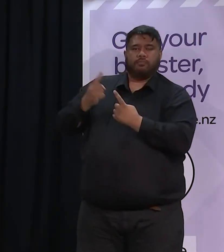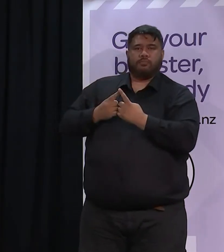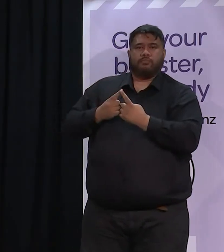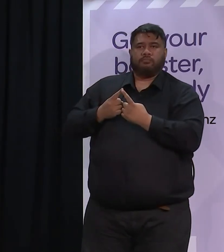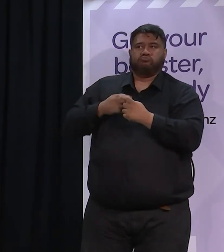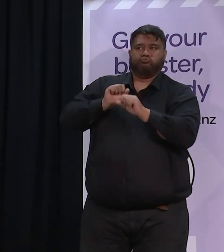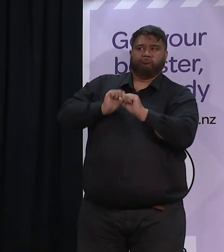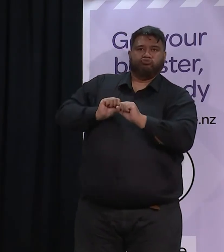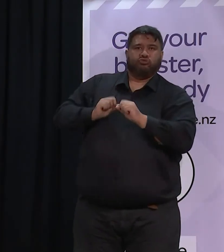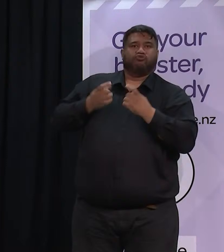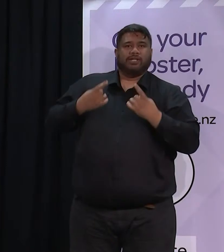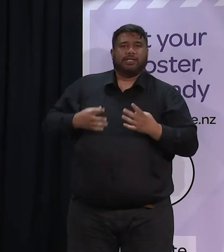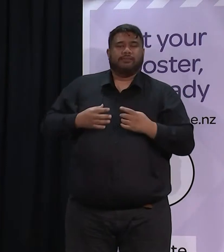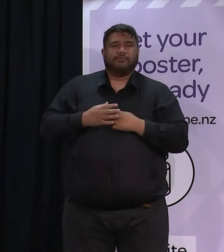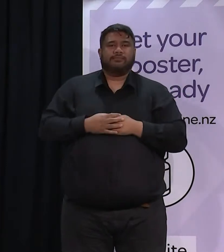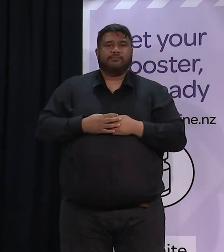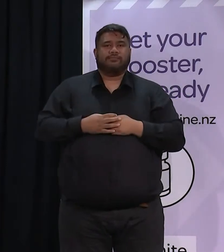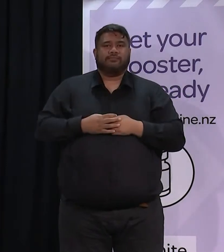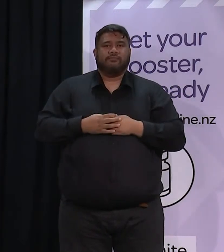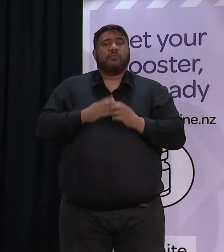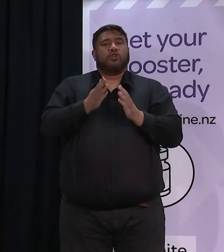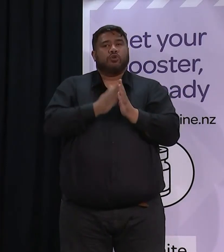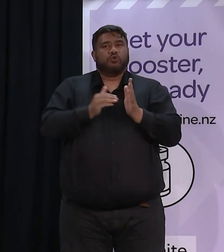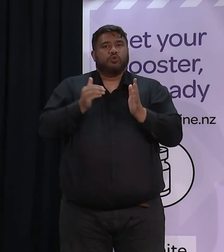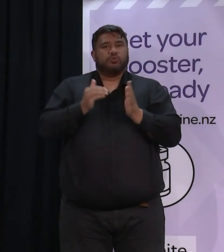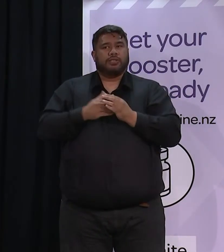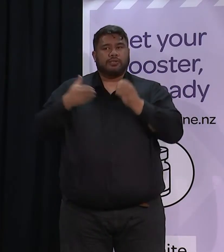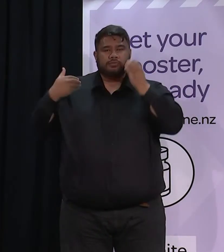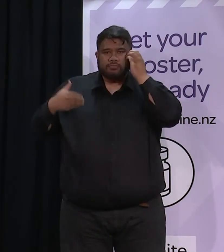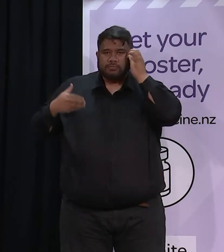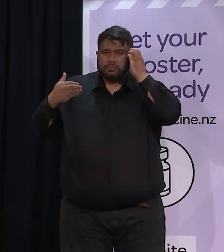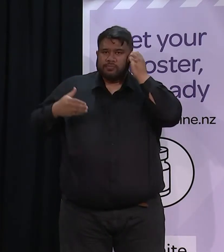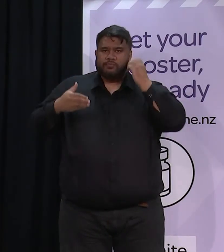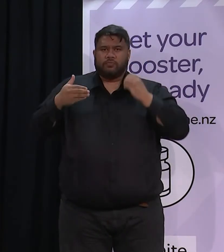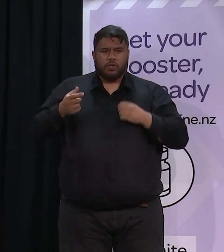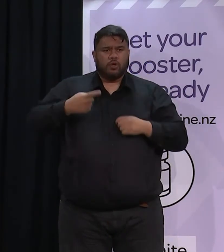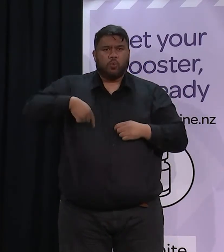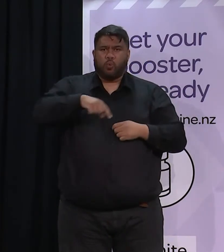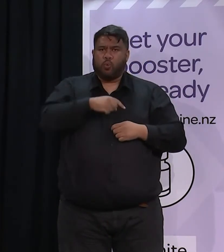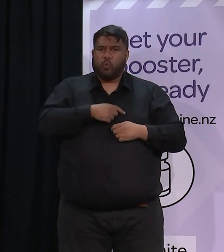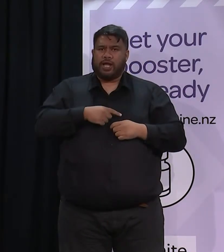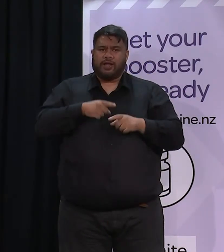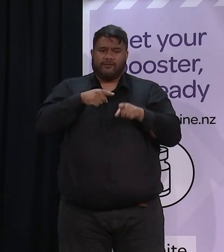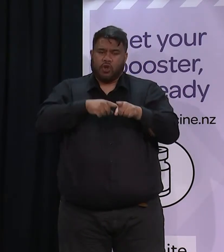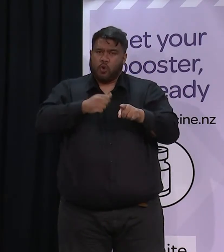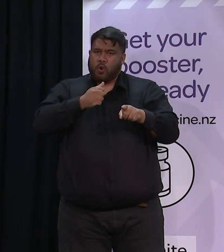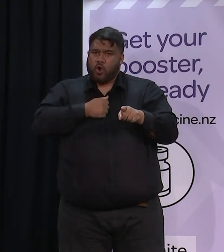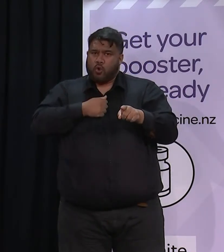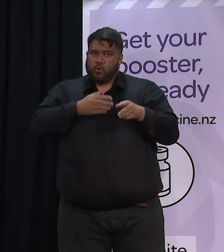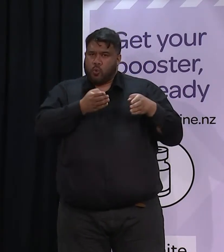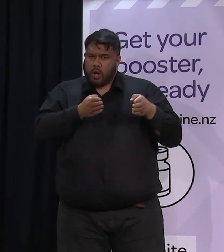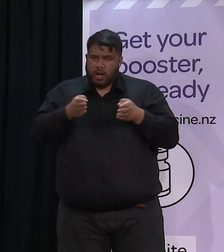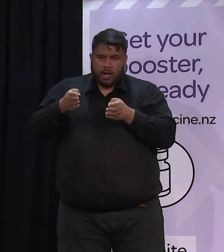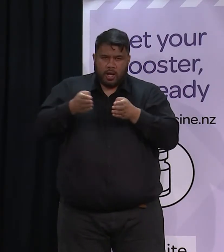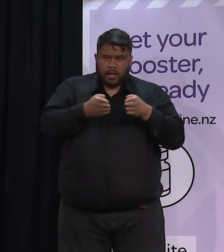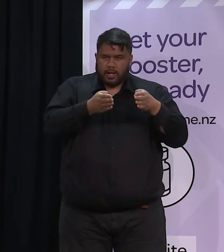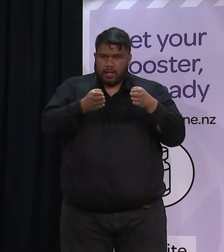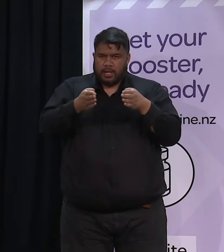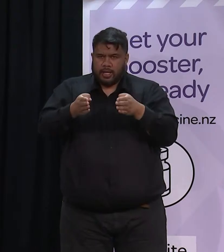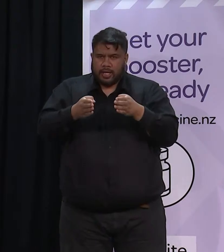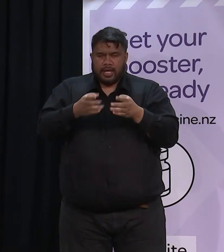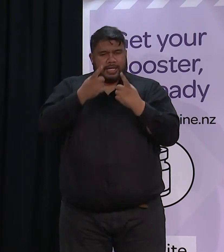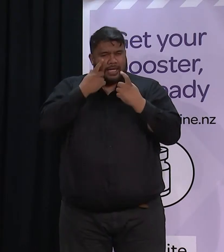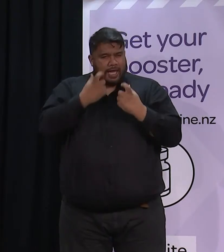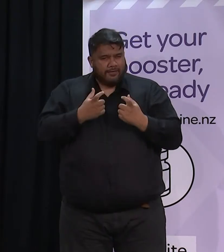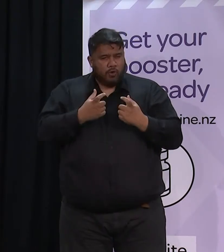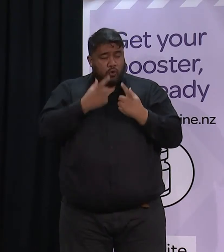many times through this pandemic, New Zealand has and will continue to forge our own path and strategy. But caution has served us